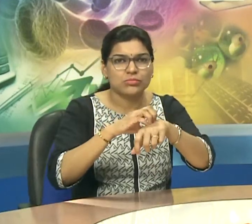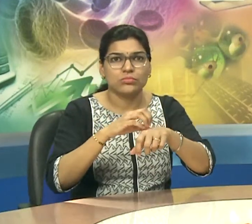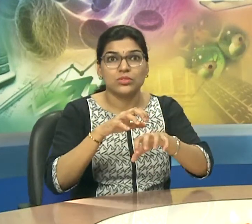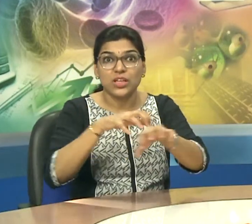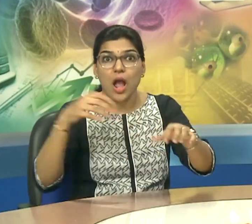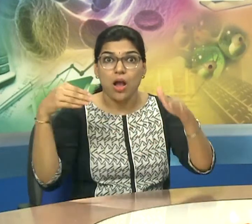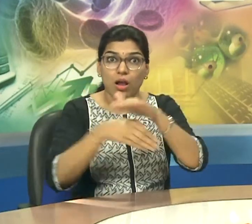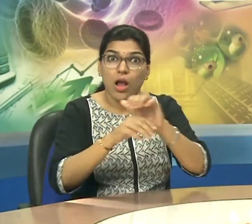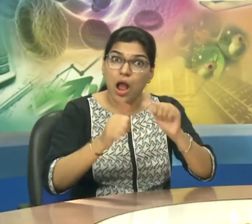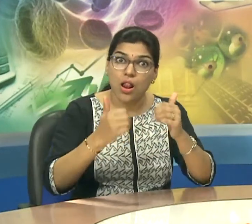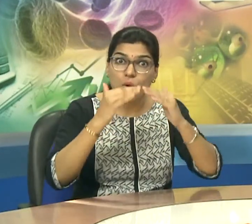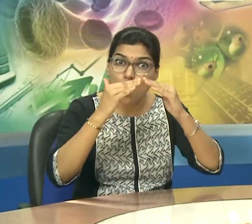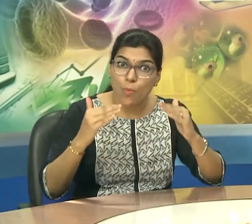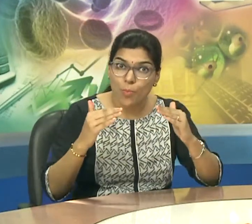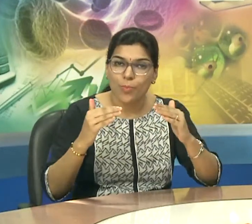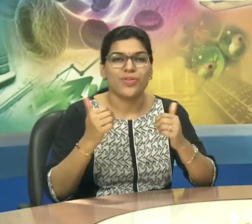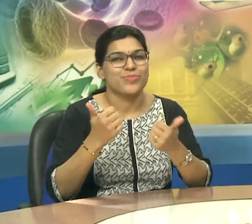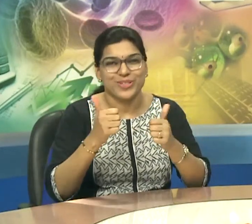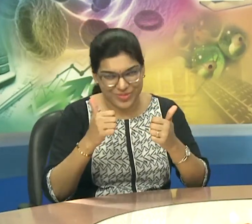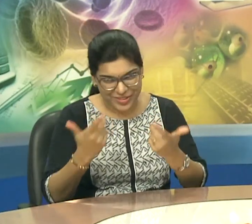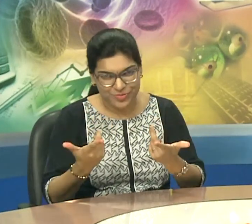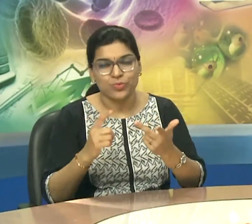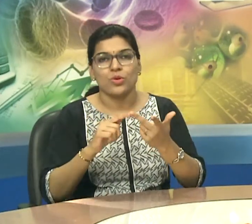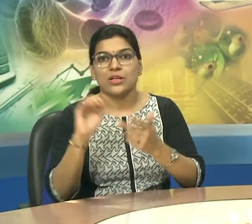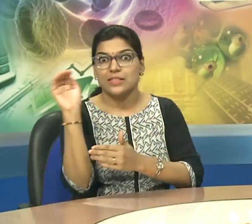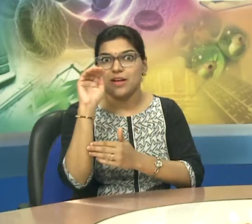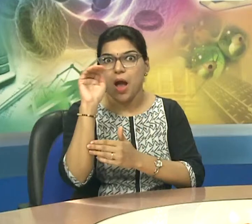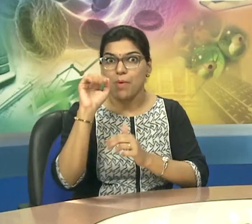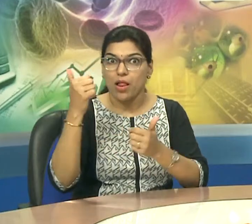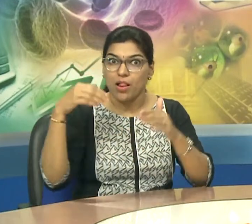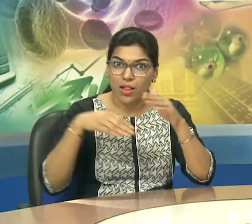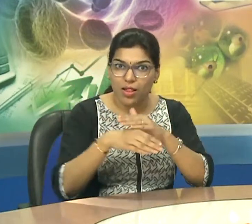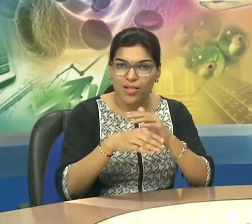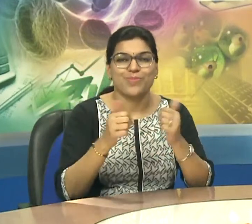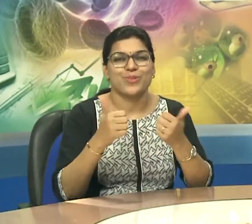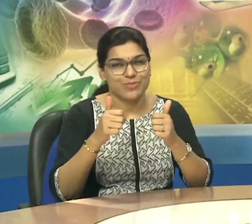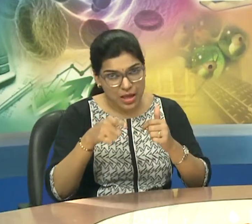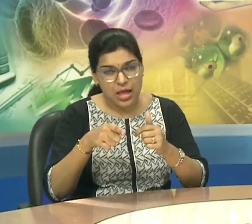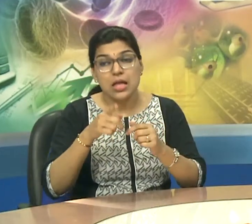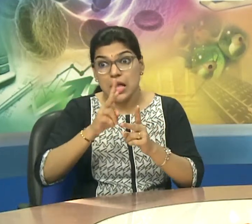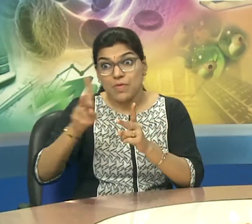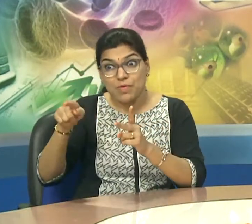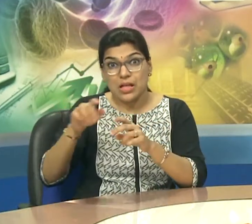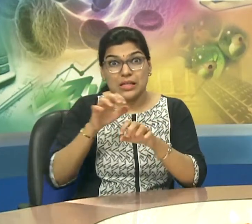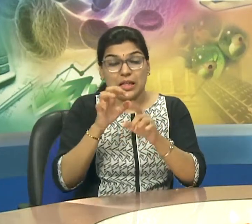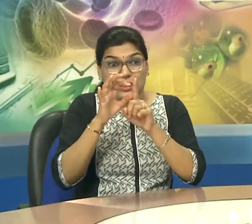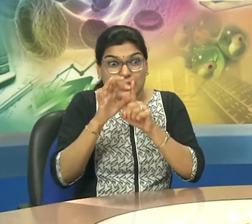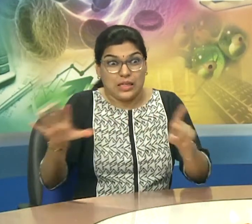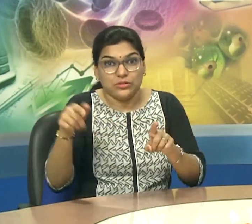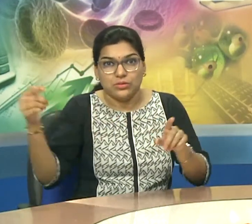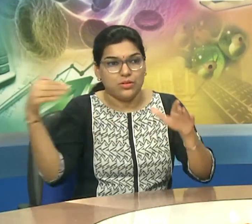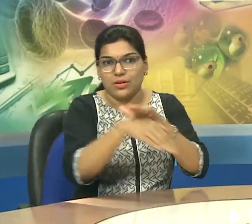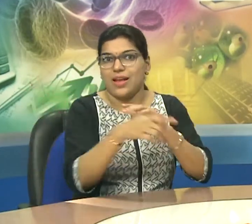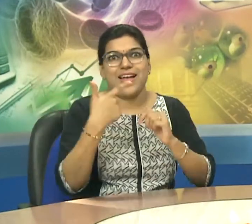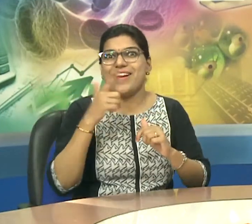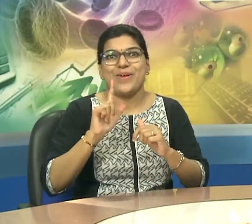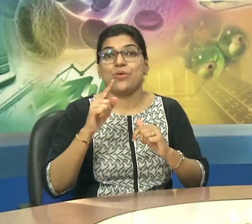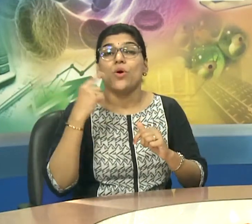are some wild animals also, they cannot live with us, like snake or tiger or lion. They are